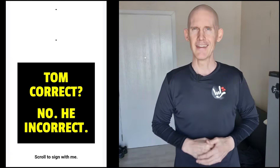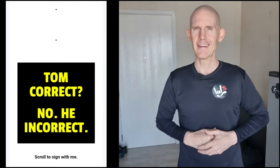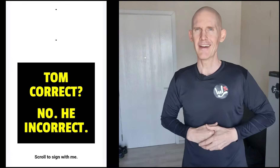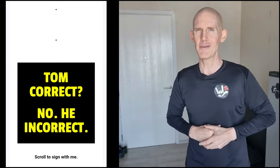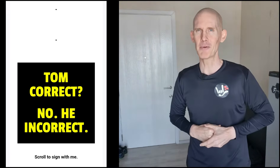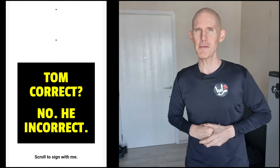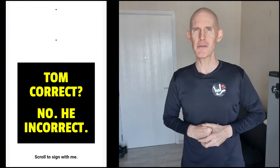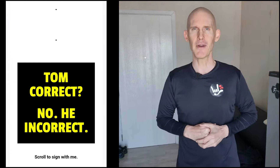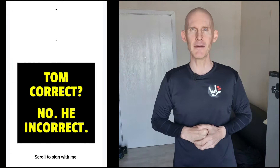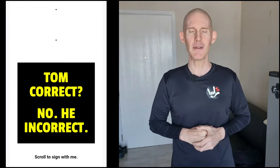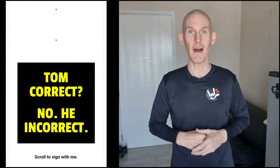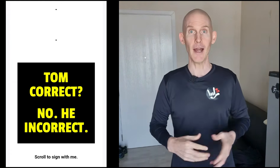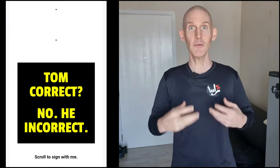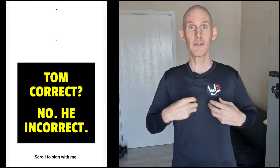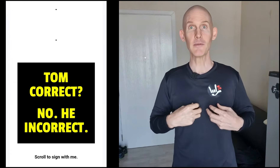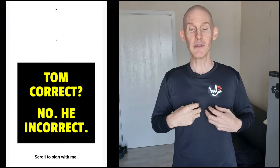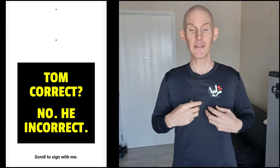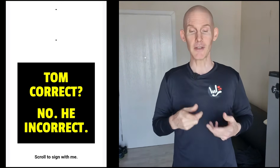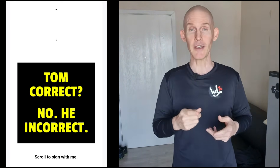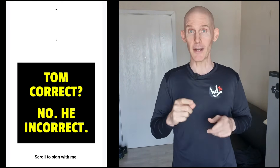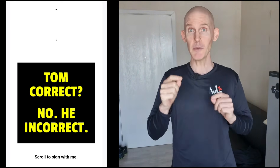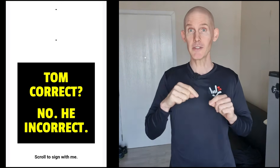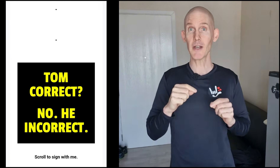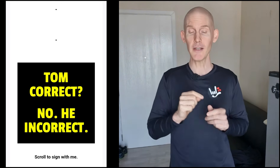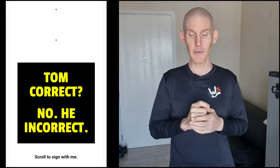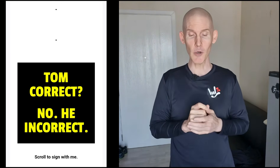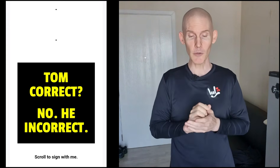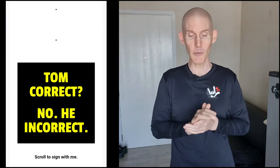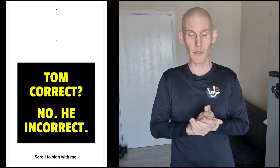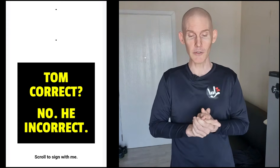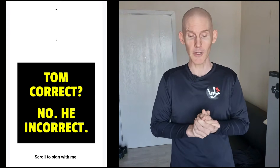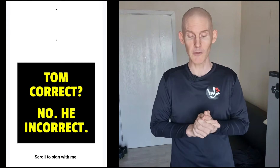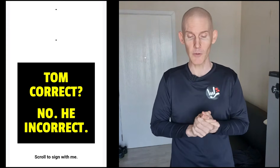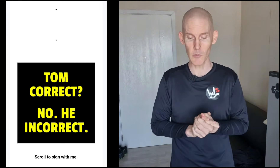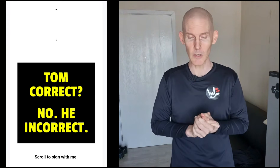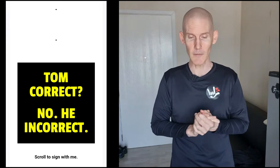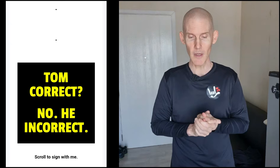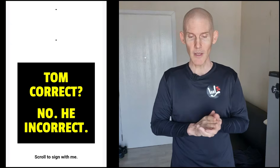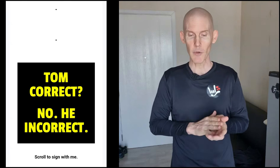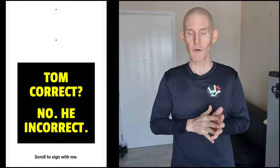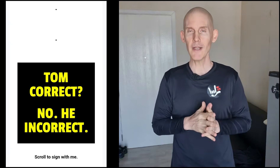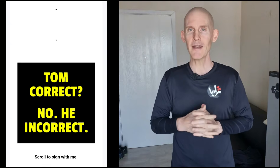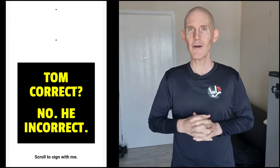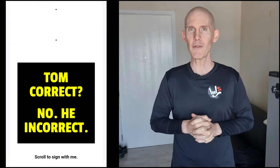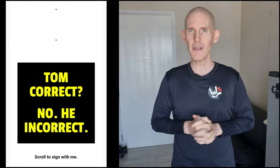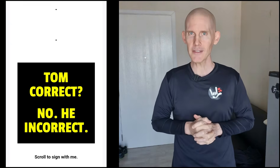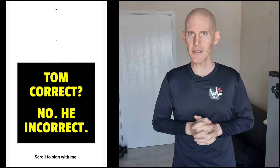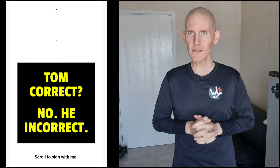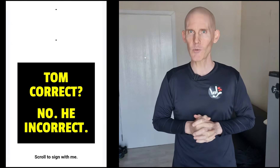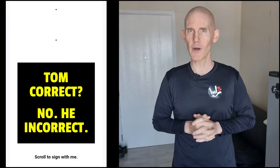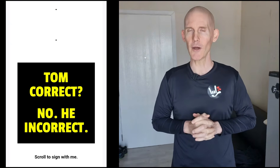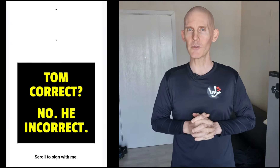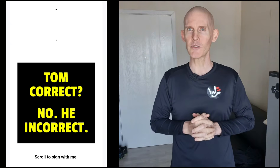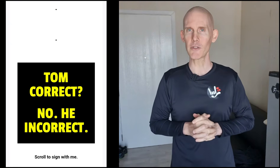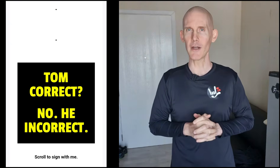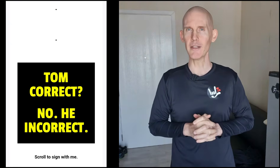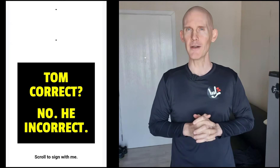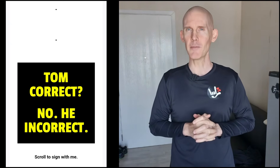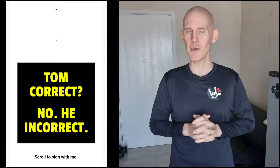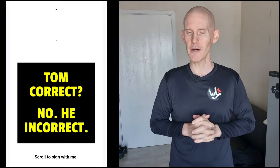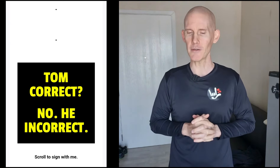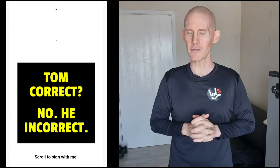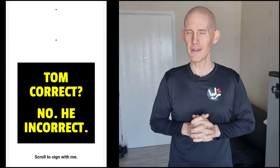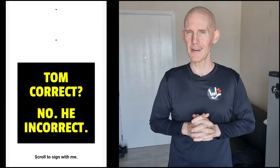Okay. Now you probably thought I was going to be signing. I'll be signing in a moment. You'll be able to sign with me. But right now, this is what I was